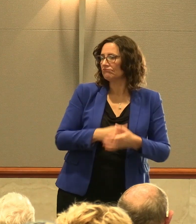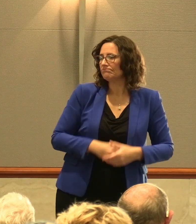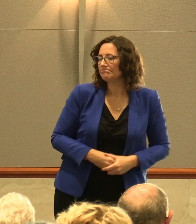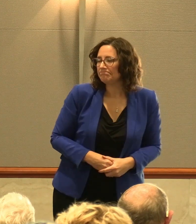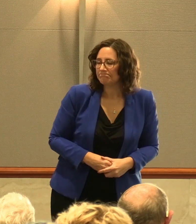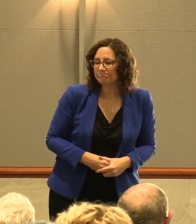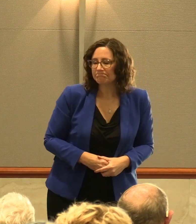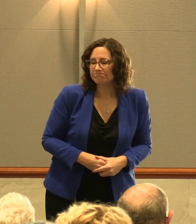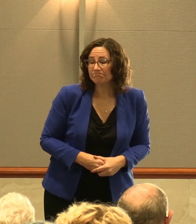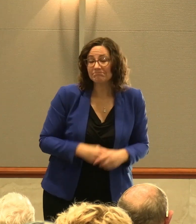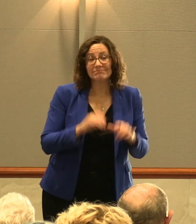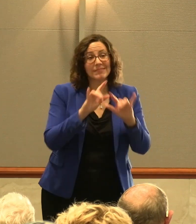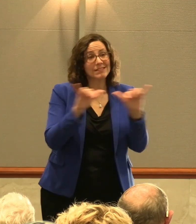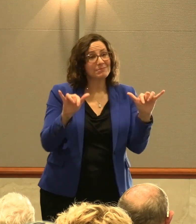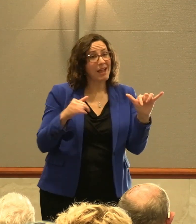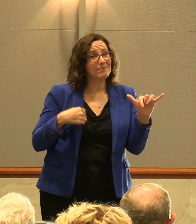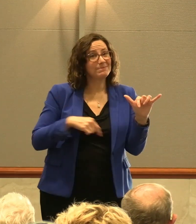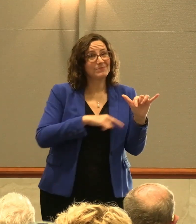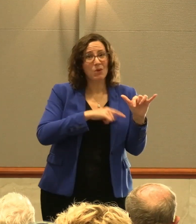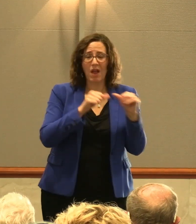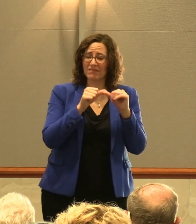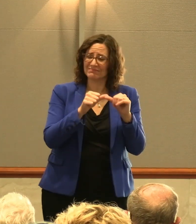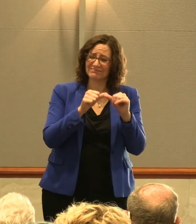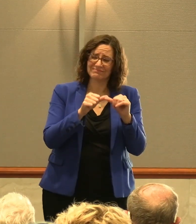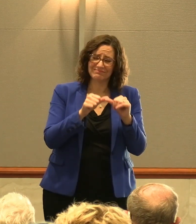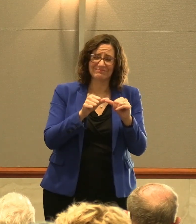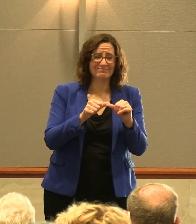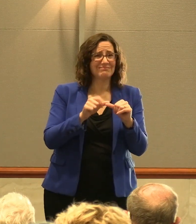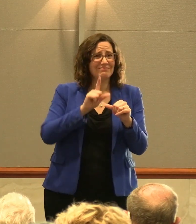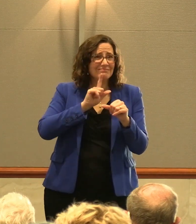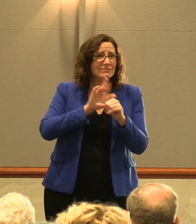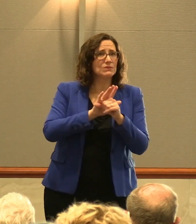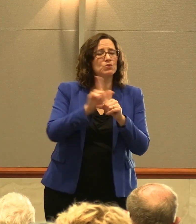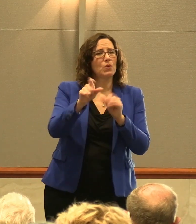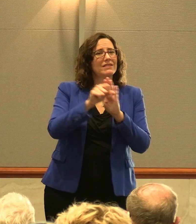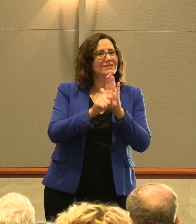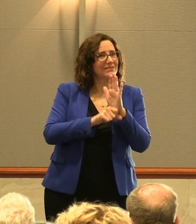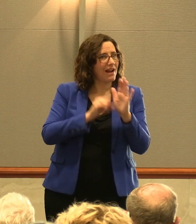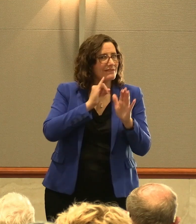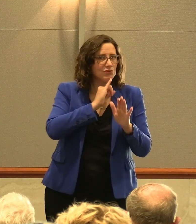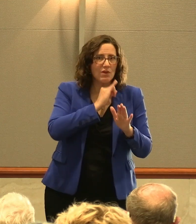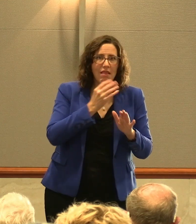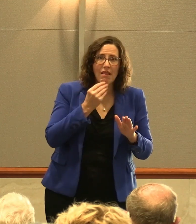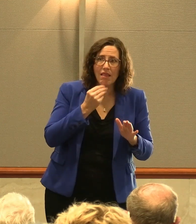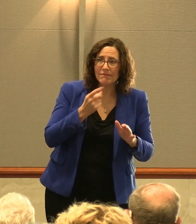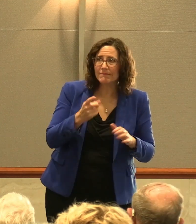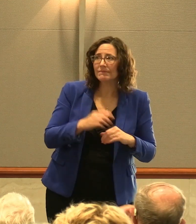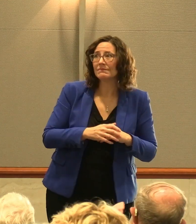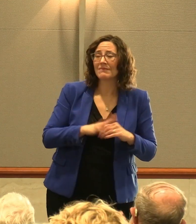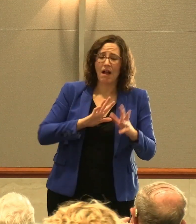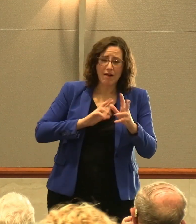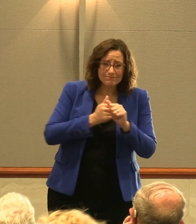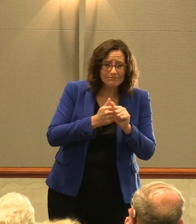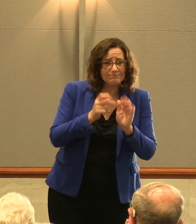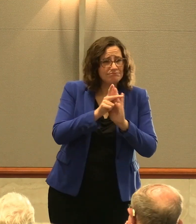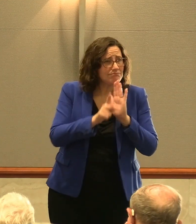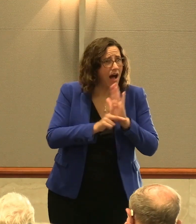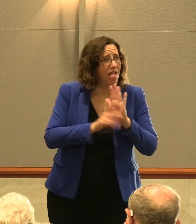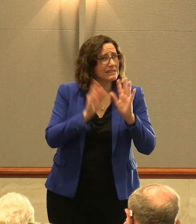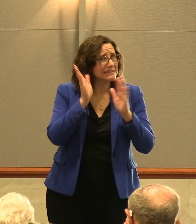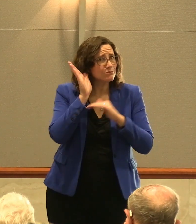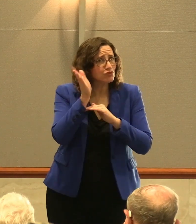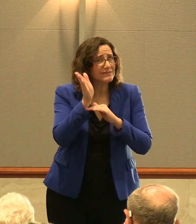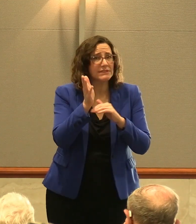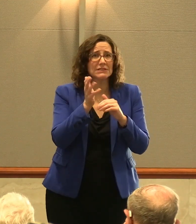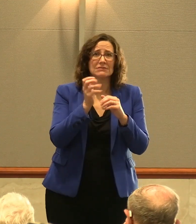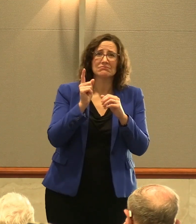same time, we maintained our timeless dedication to the State of Israel, with up-to-the-minute policy briefings, each